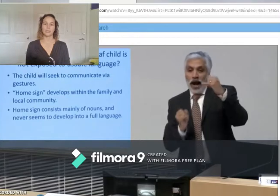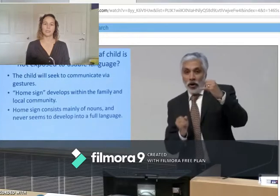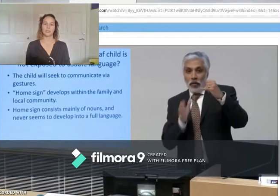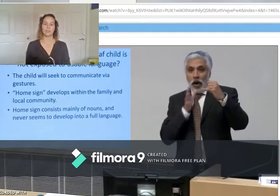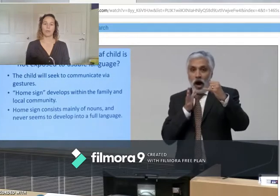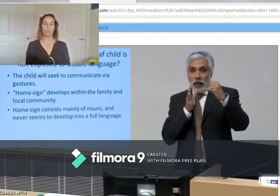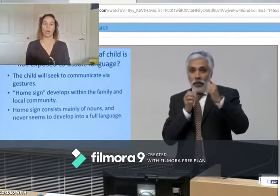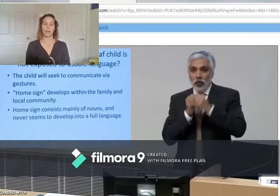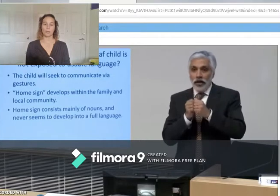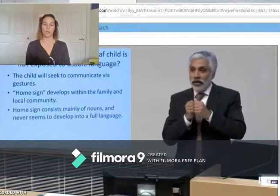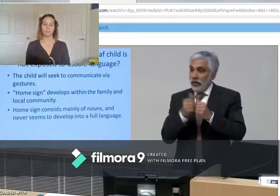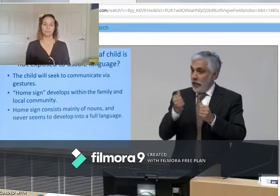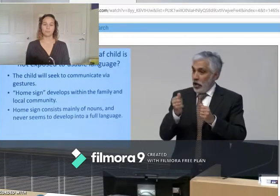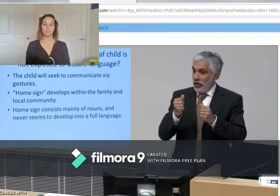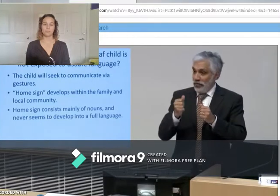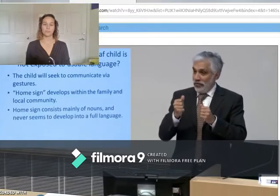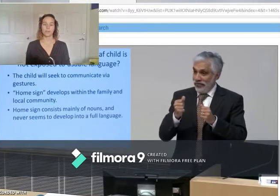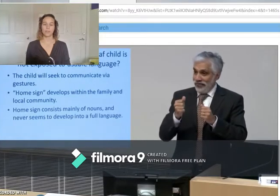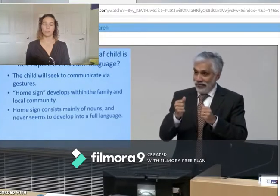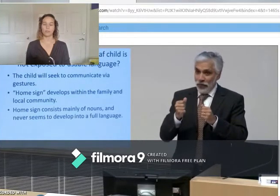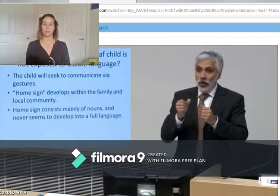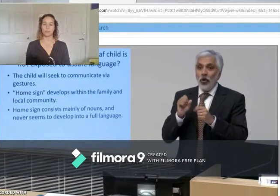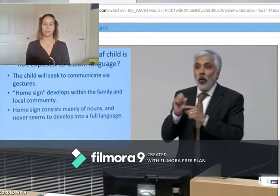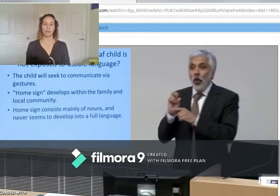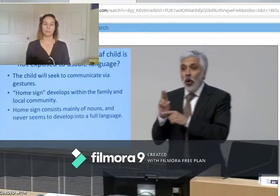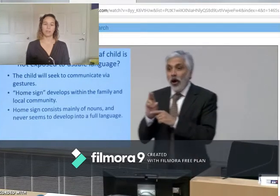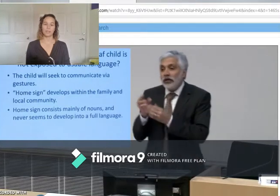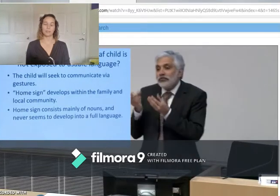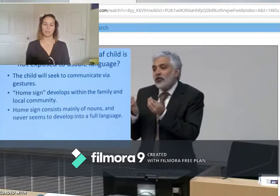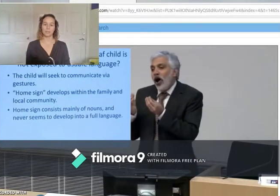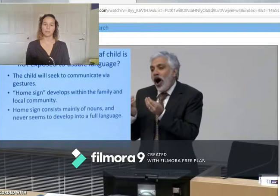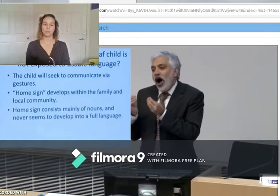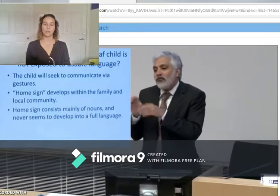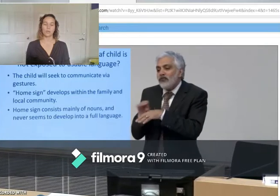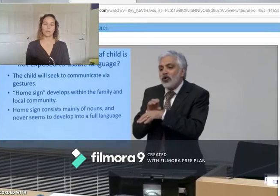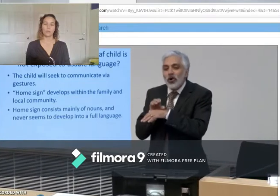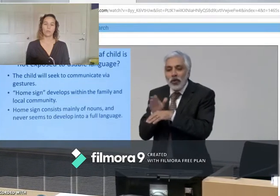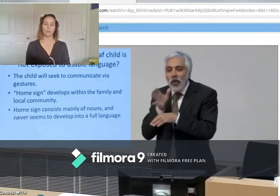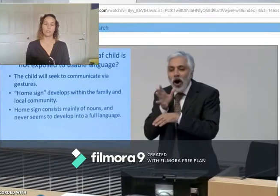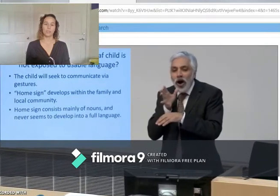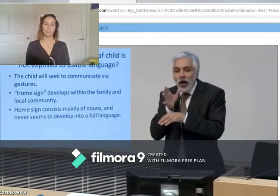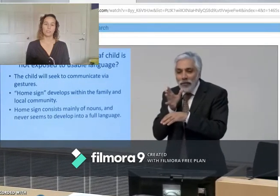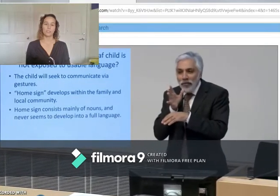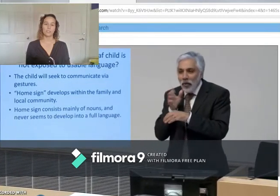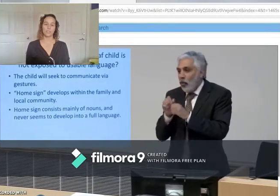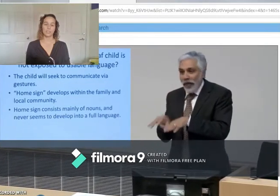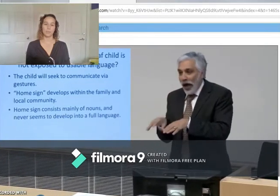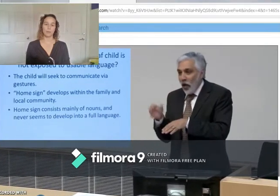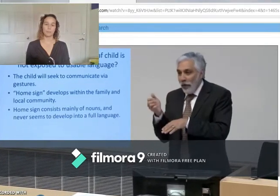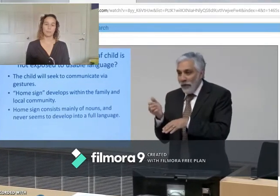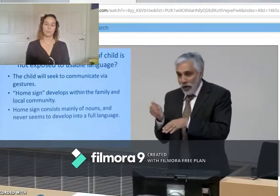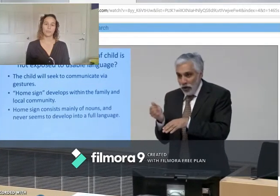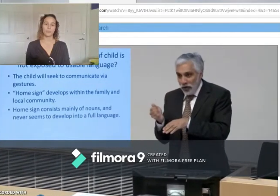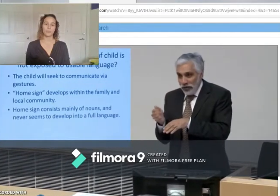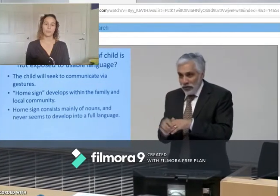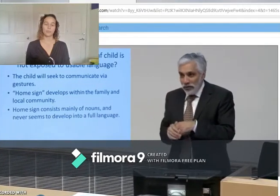between a wiry mom who had no fur but provided milk, or a soft, cuddly